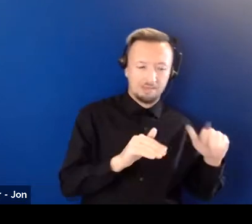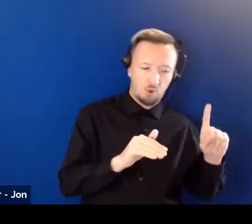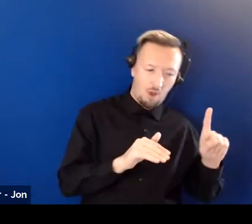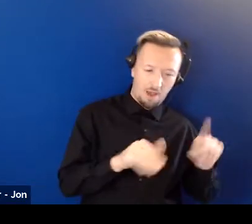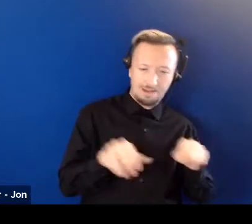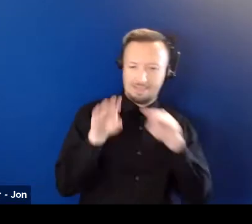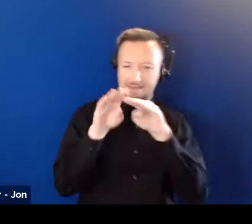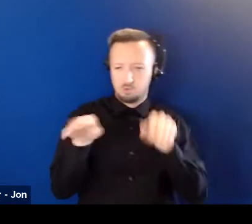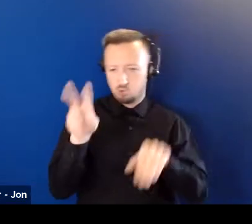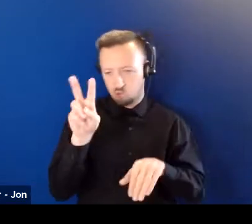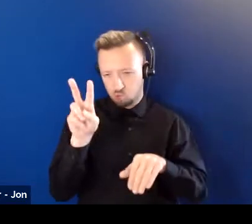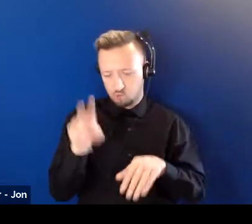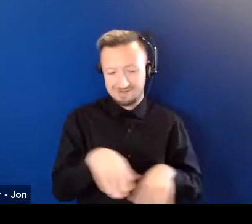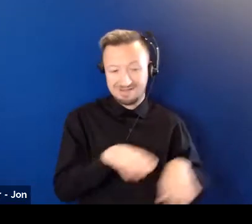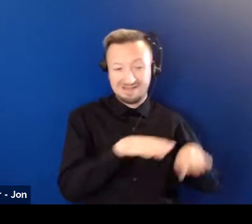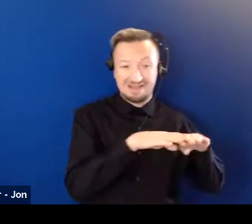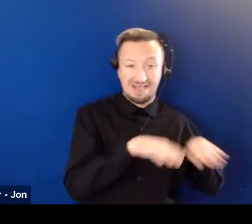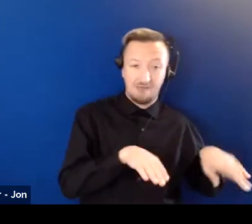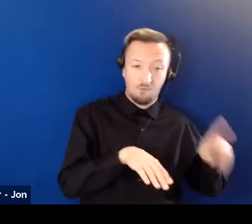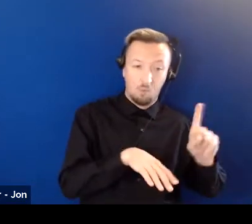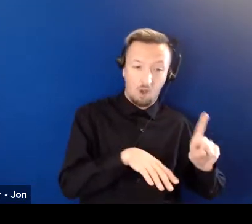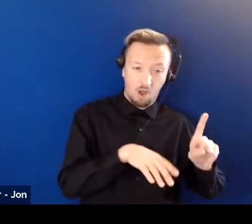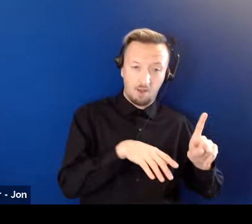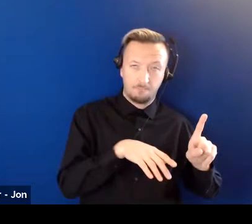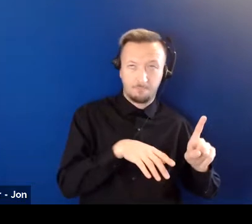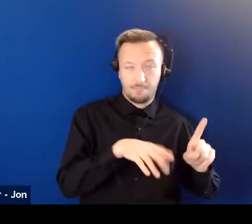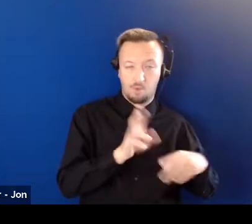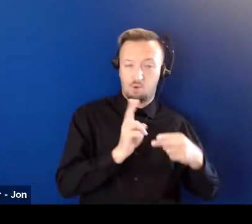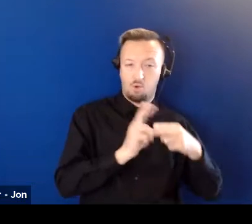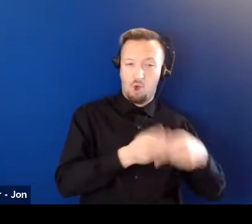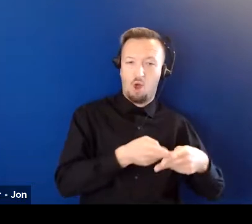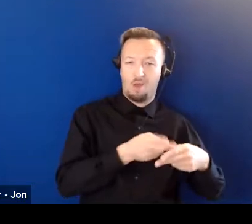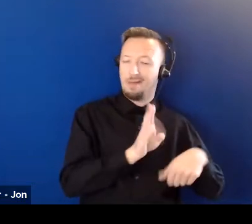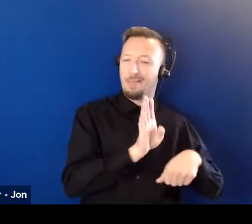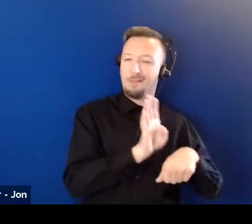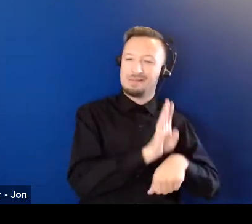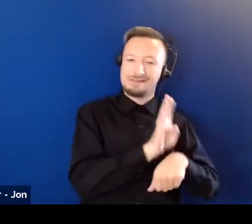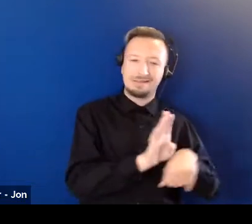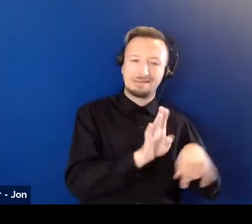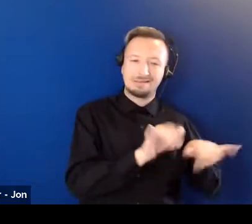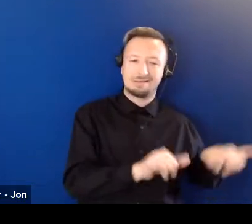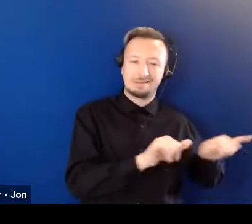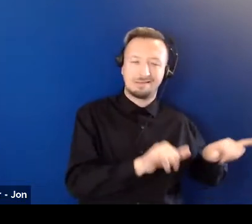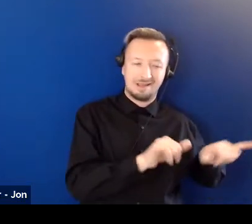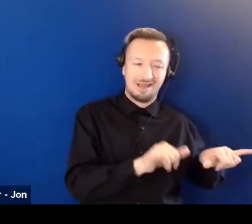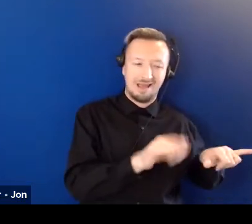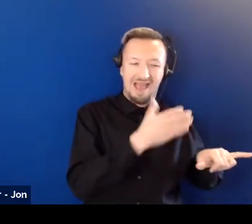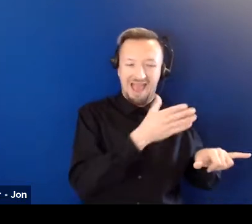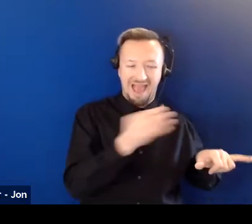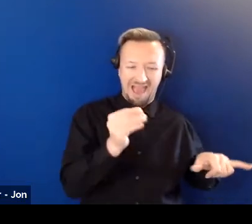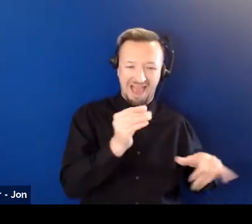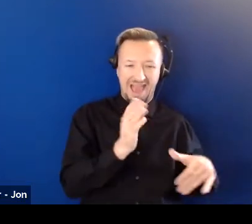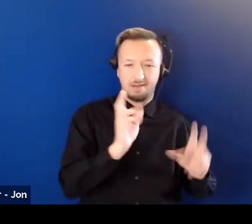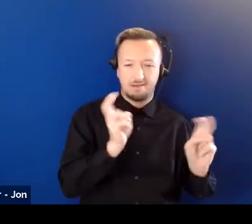and tier 1s were able to do, I'm going to use the business as usual and the intervention together. So that was one of